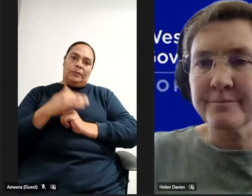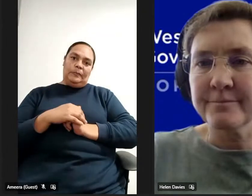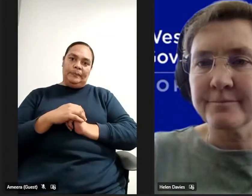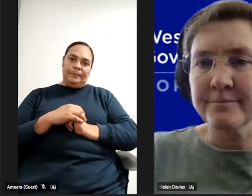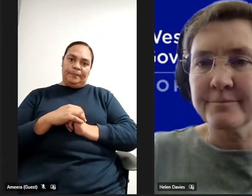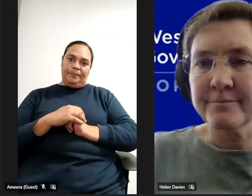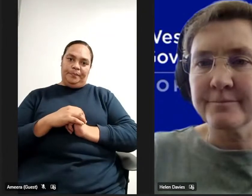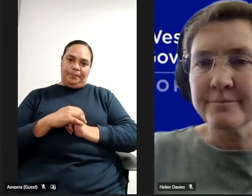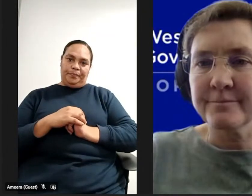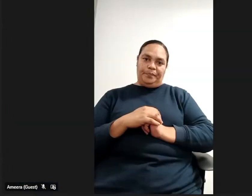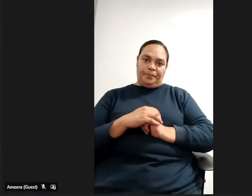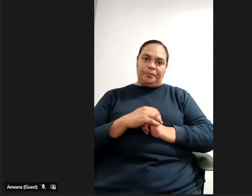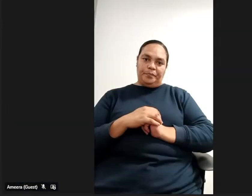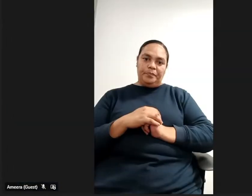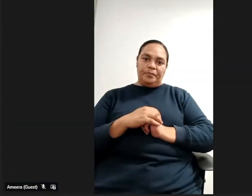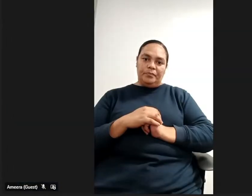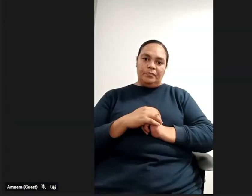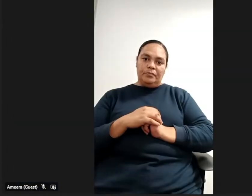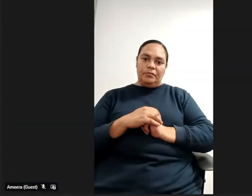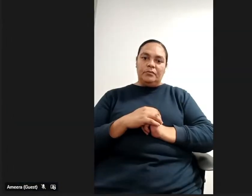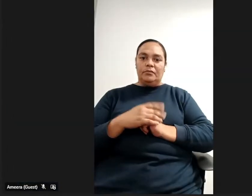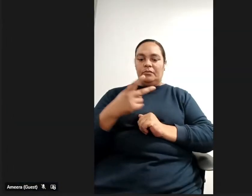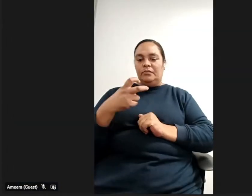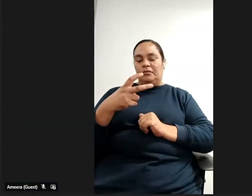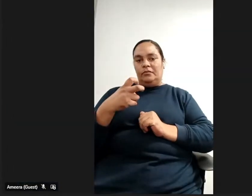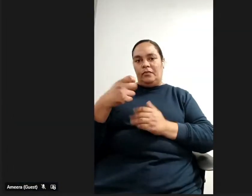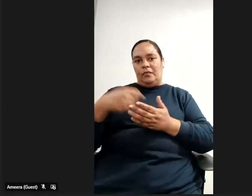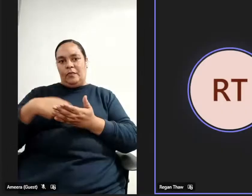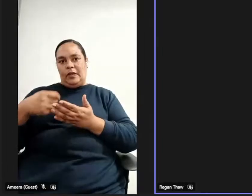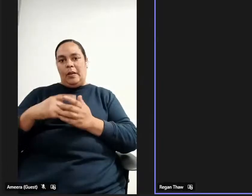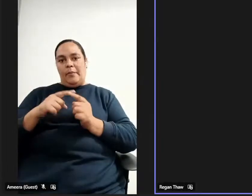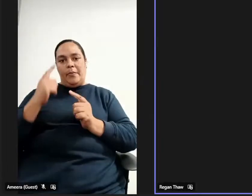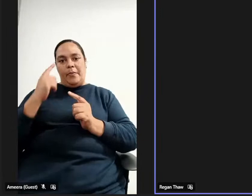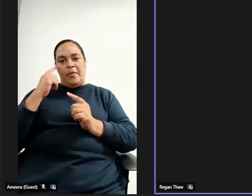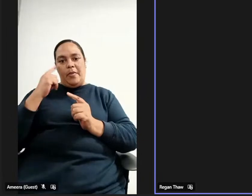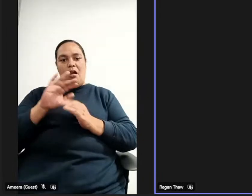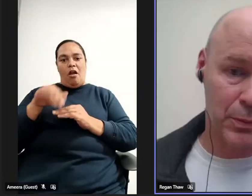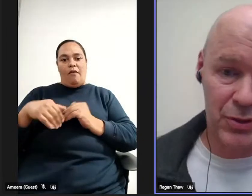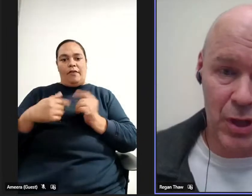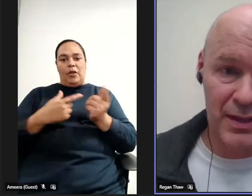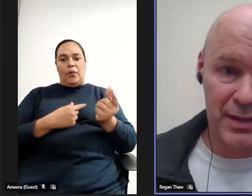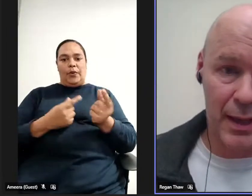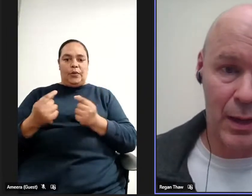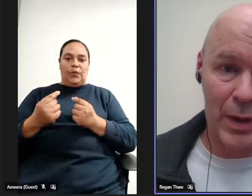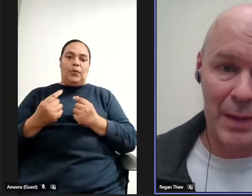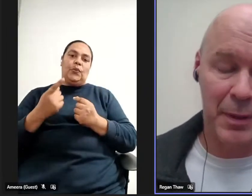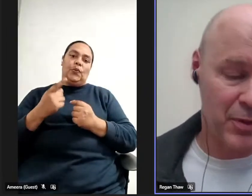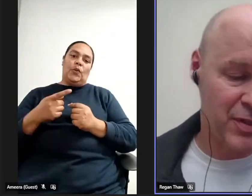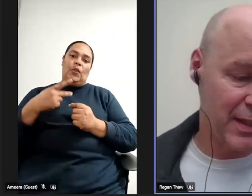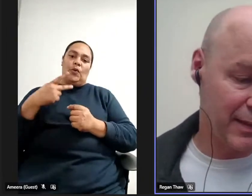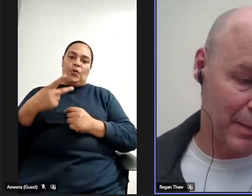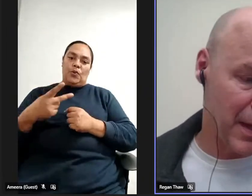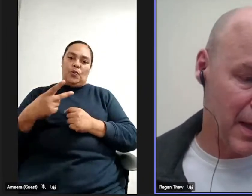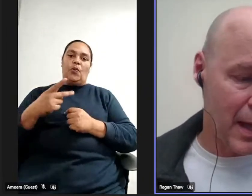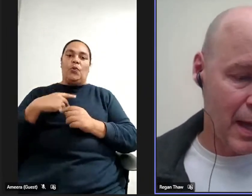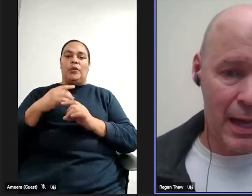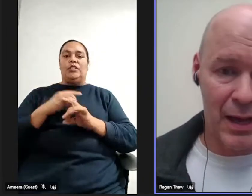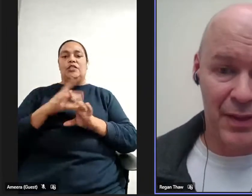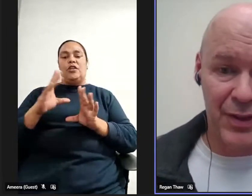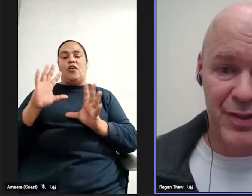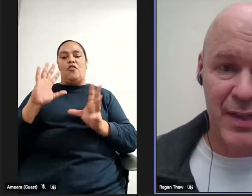Thank you. Two more questions have come through, and I think after we've done, we've dealt with these two, we'll start wrapping proceedings